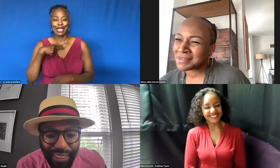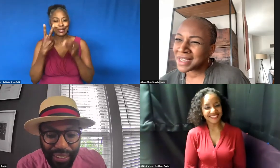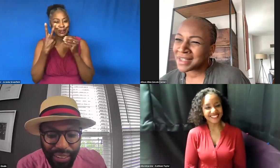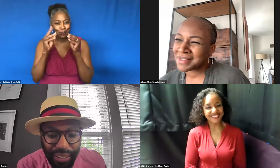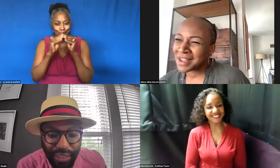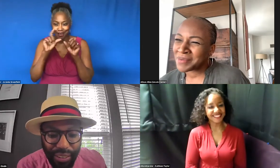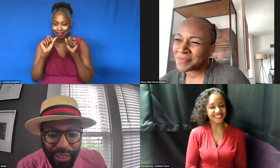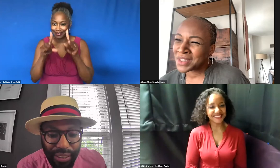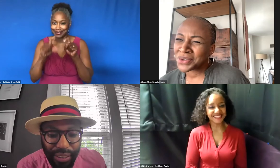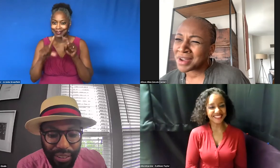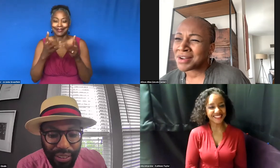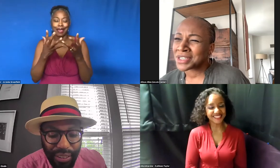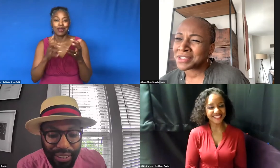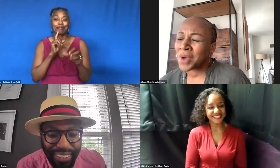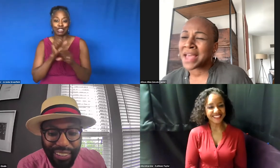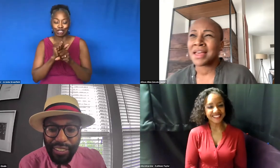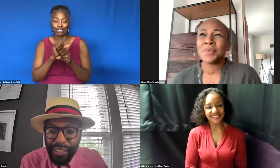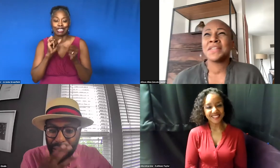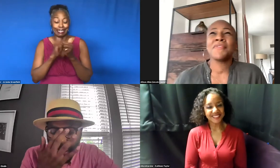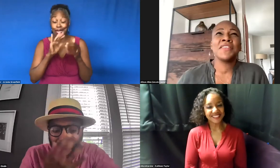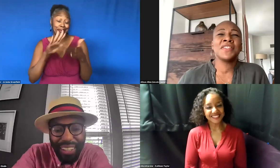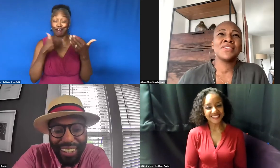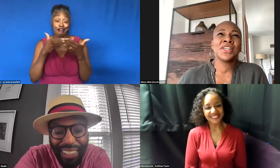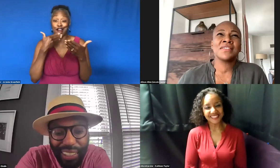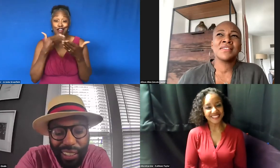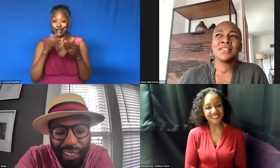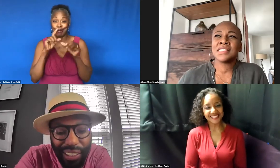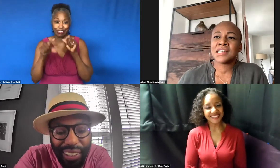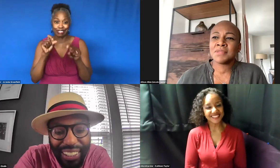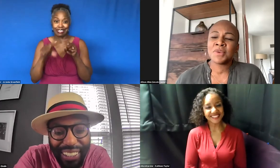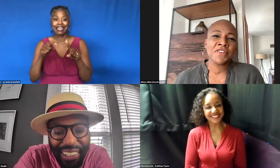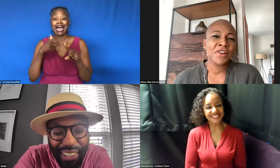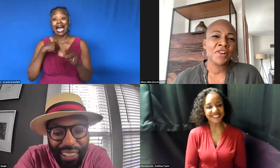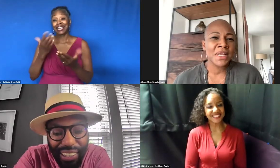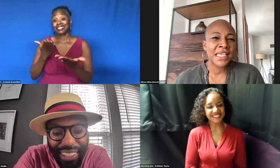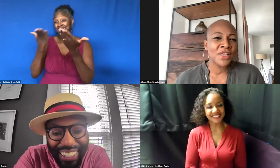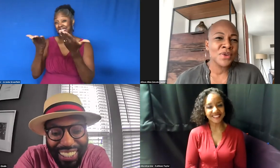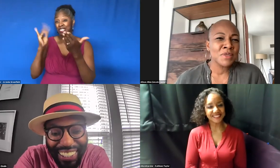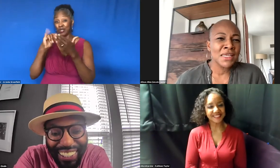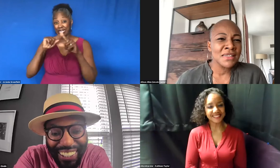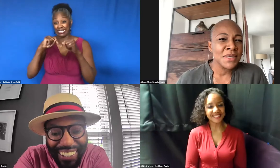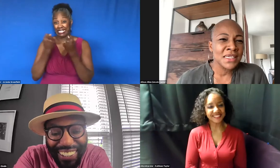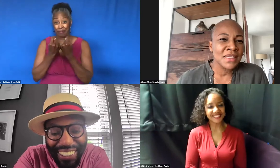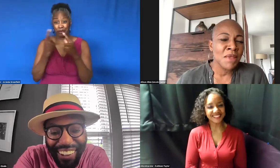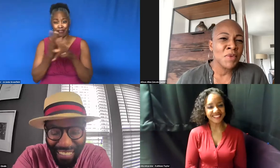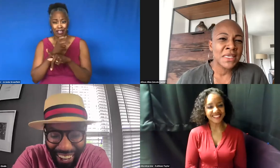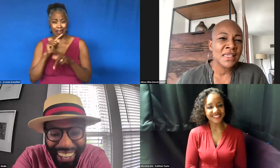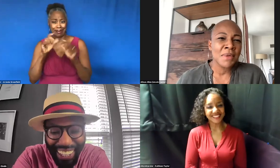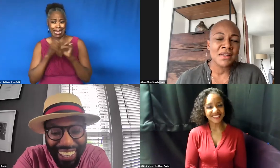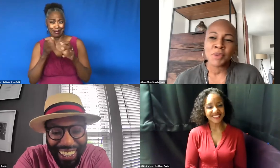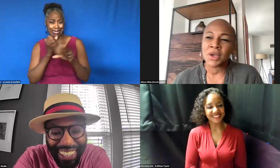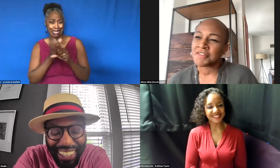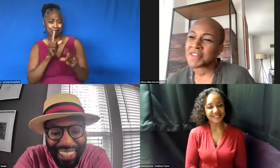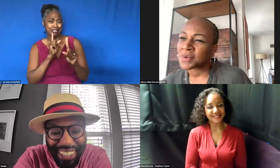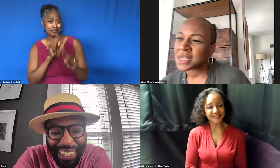make sure that these are all good. So I would even suggest to the team that we figure out a way to get you to respond to some of these, and maybe we can